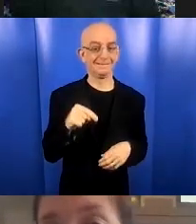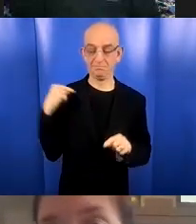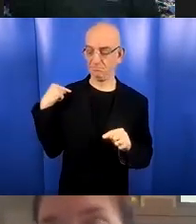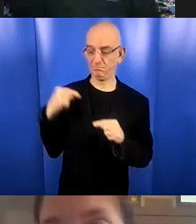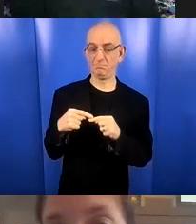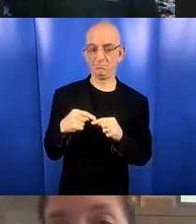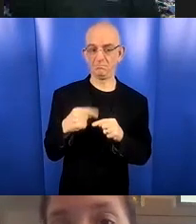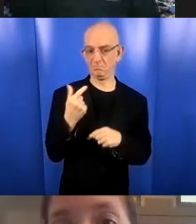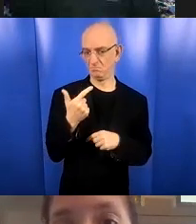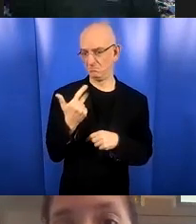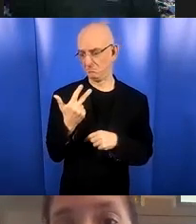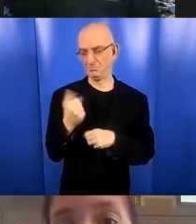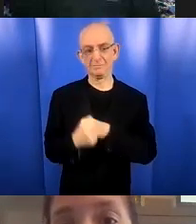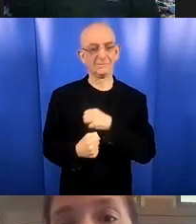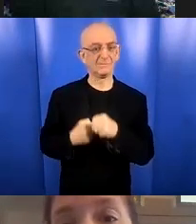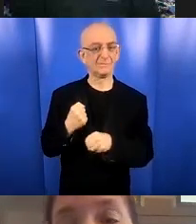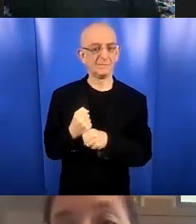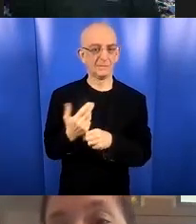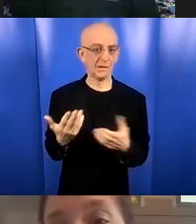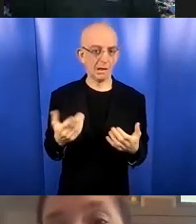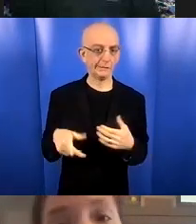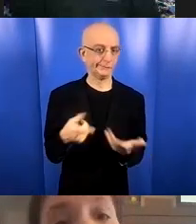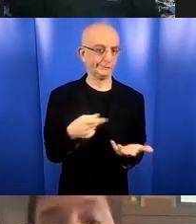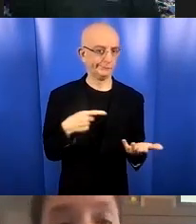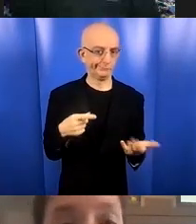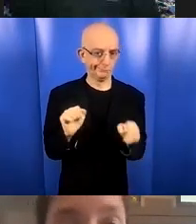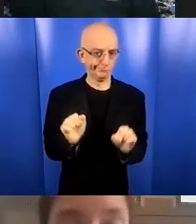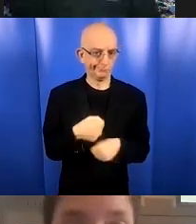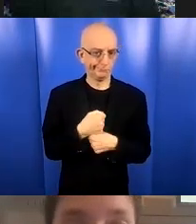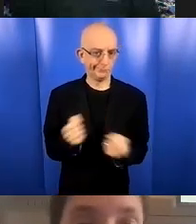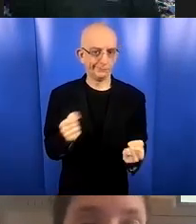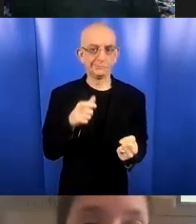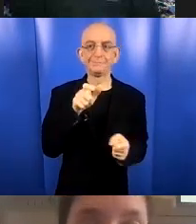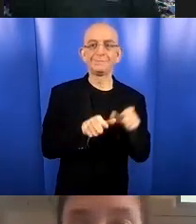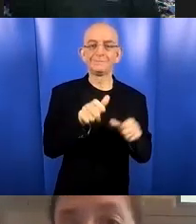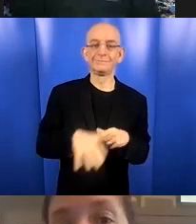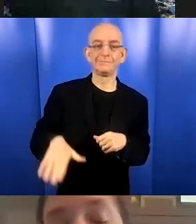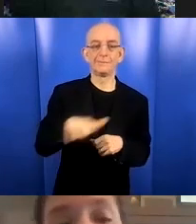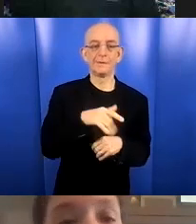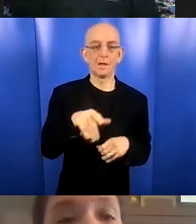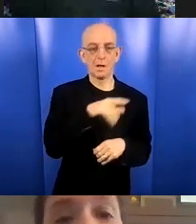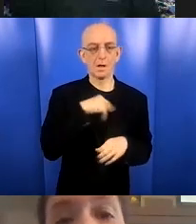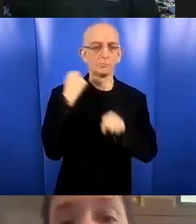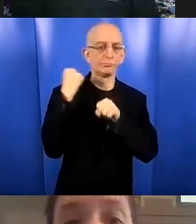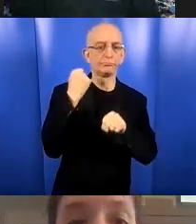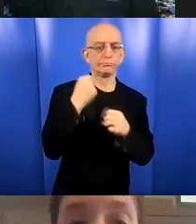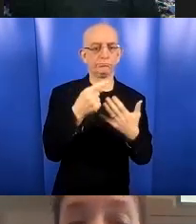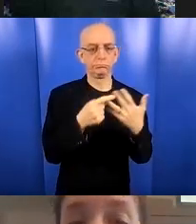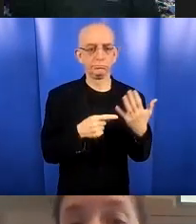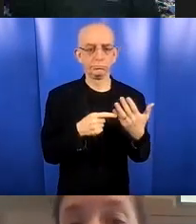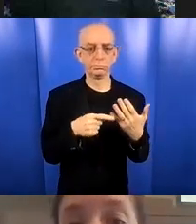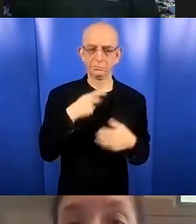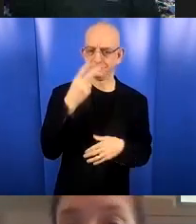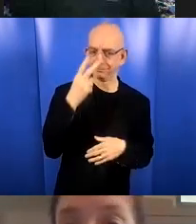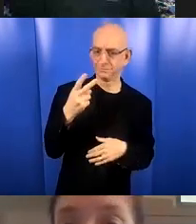about protests. And what we see is people taking to the streets in Nigeria, Belarus, the